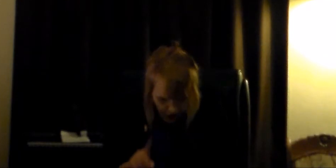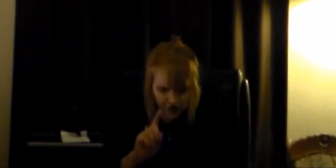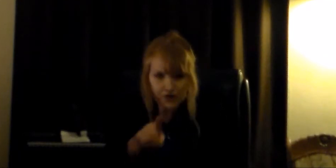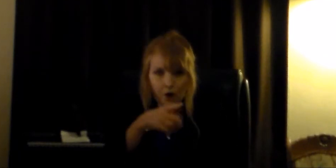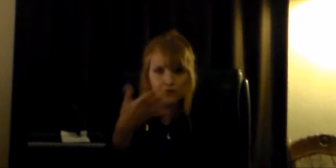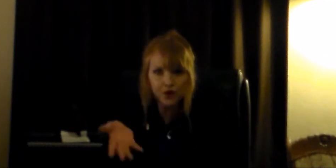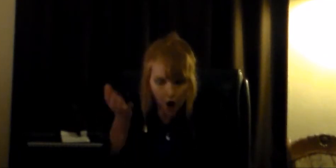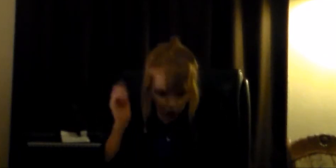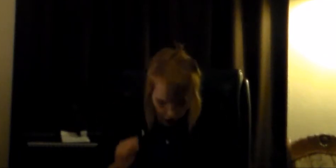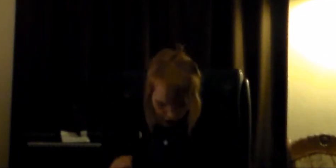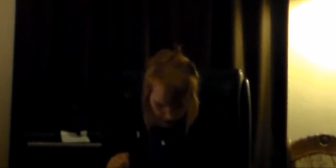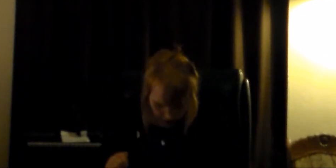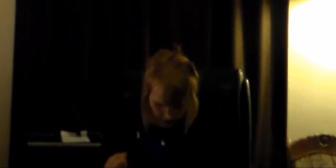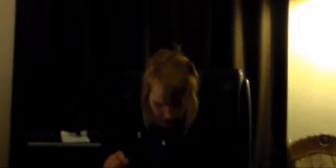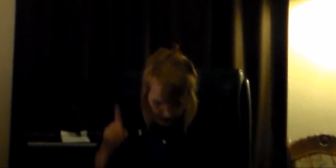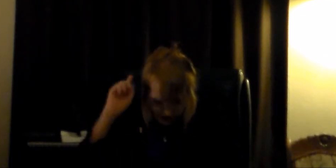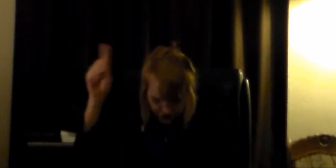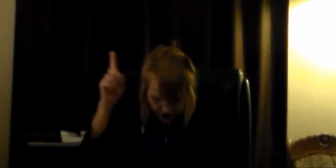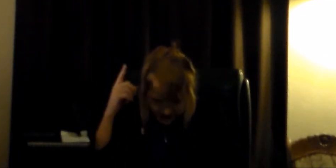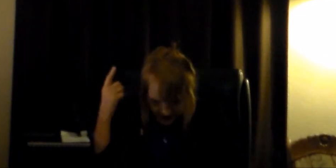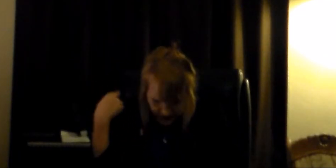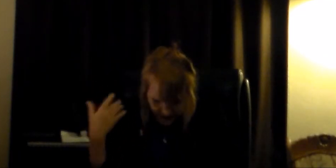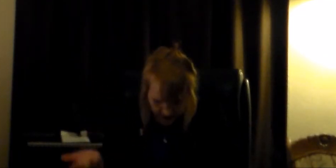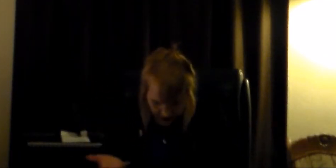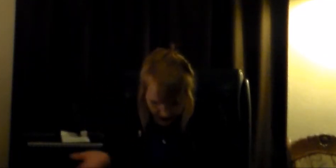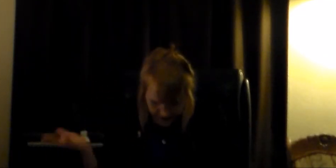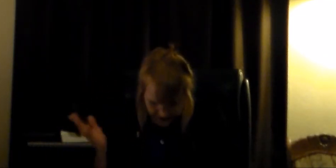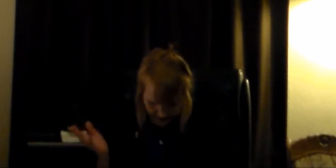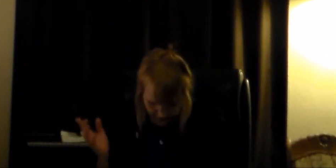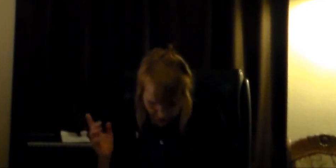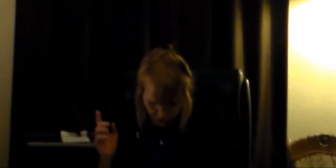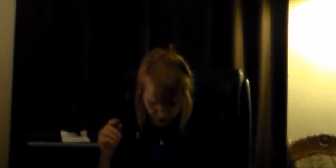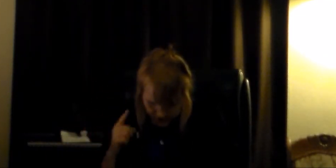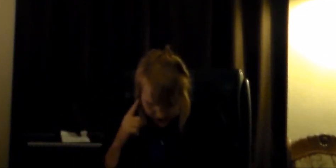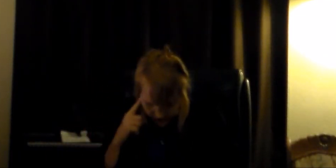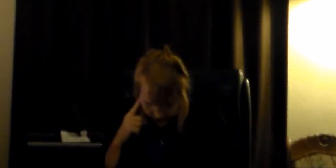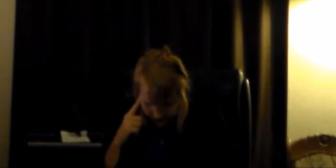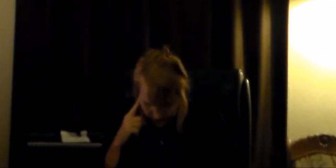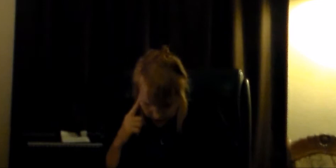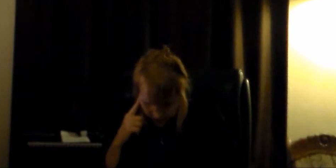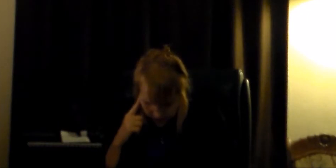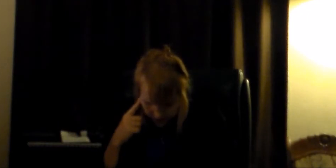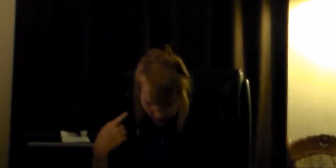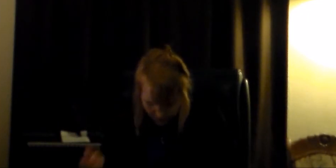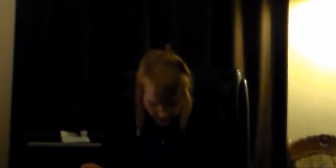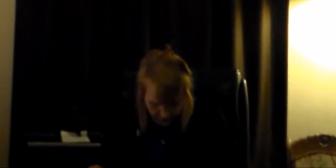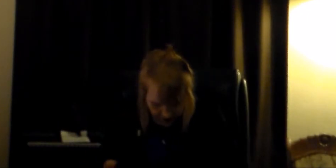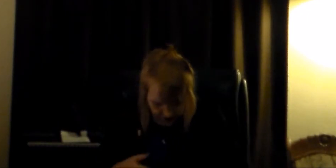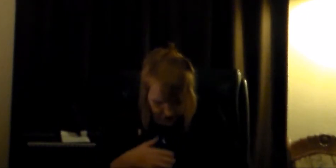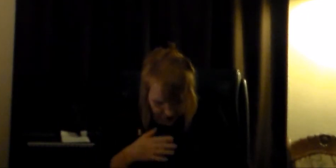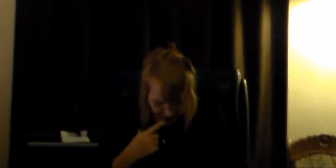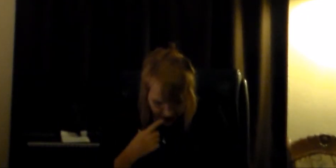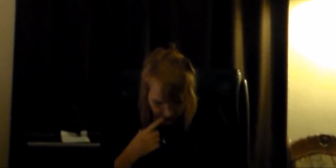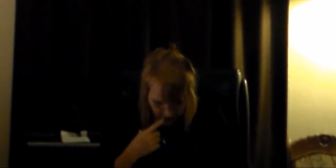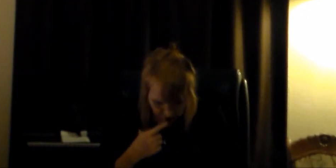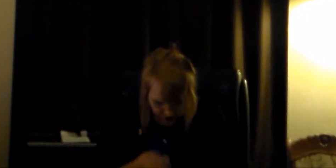Are you so dull? Jesus asked them, don't you see that whatever enters the mouth goes into